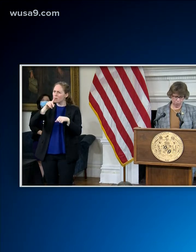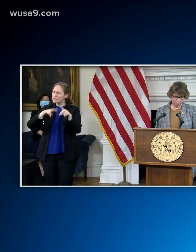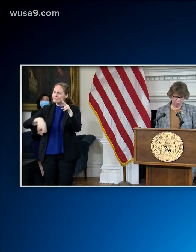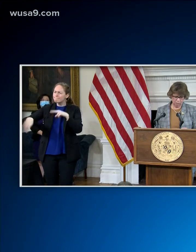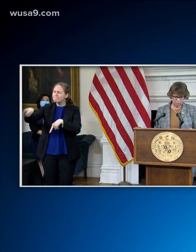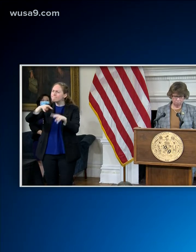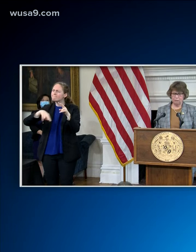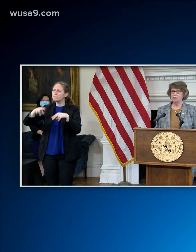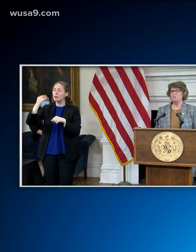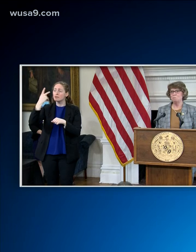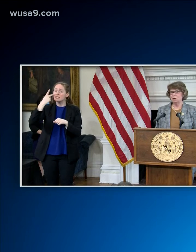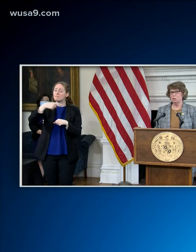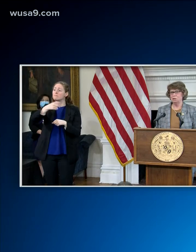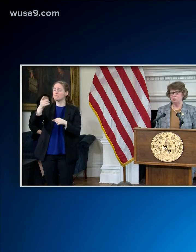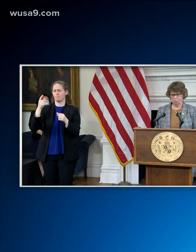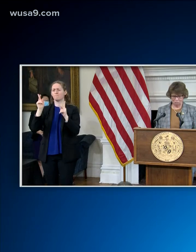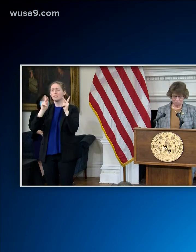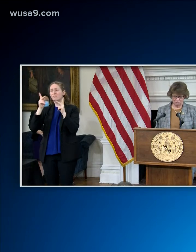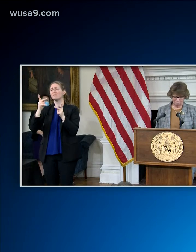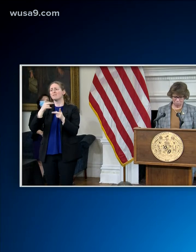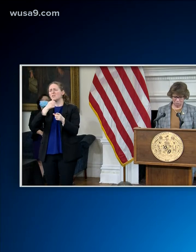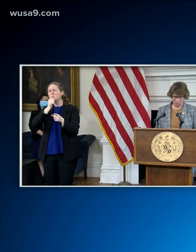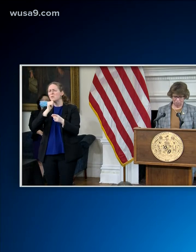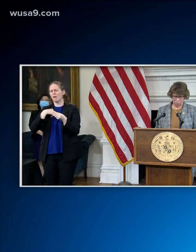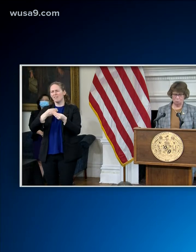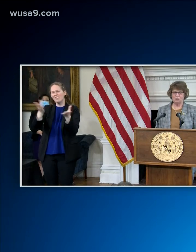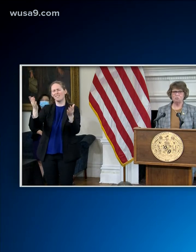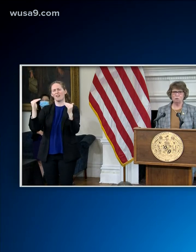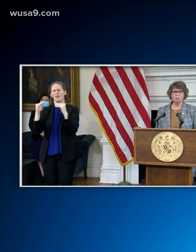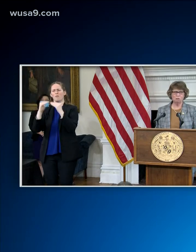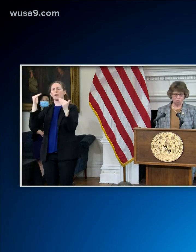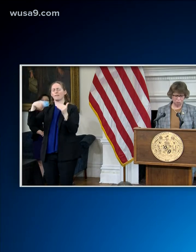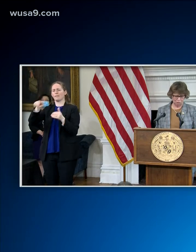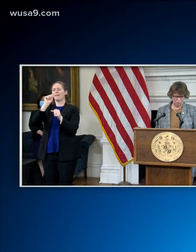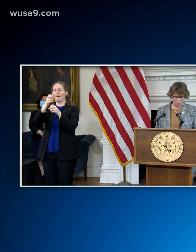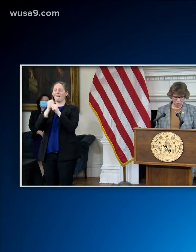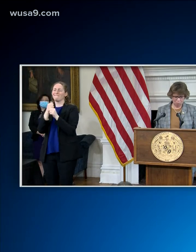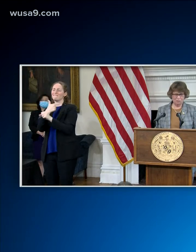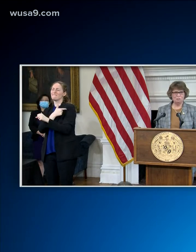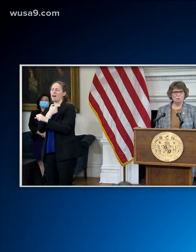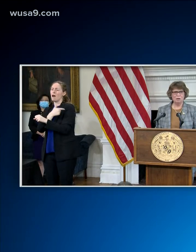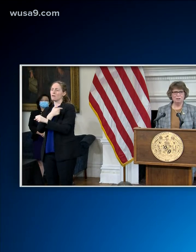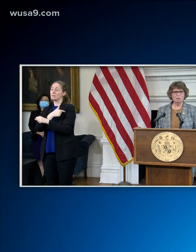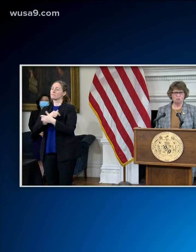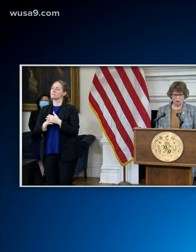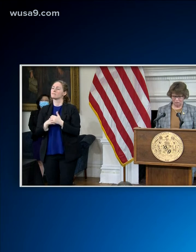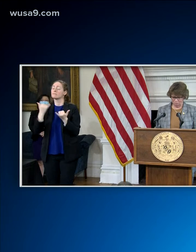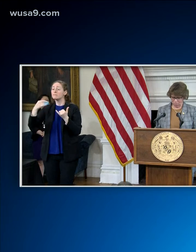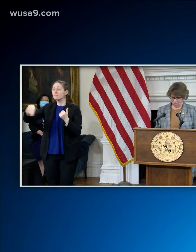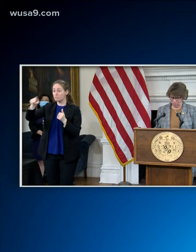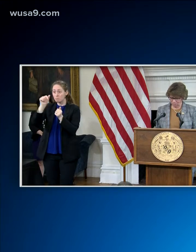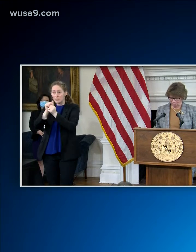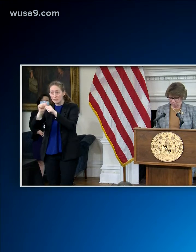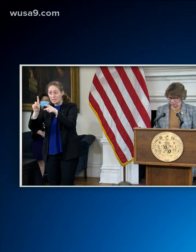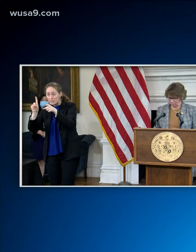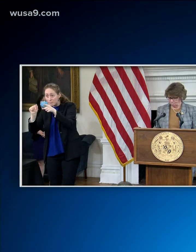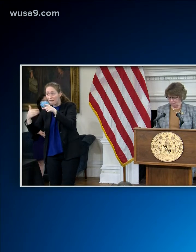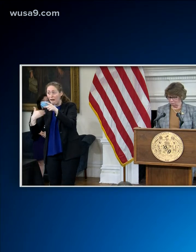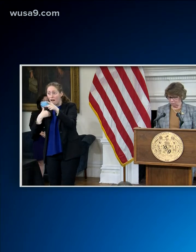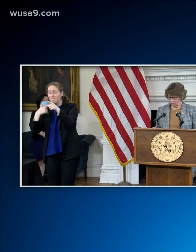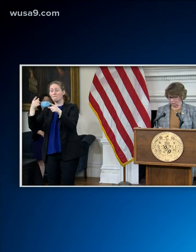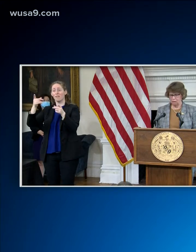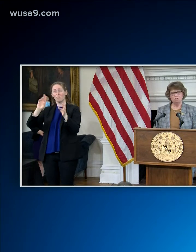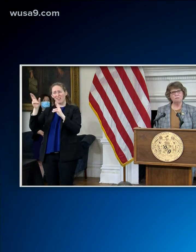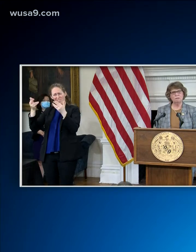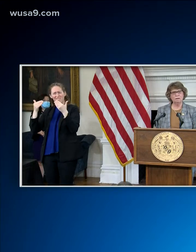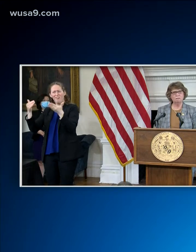vaccinated. Speaking to Marylanders with disabilities, when it's your turn, please go get the shot. At the